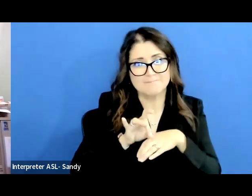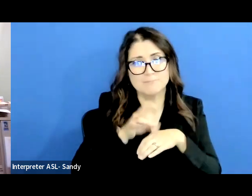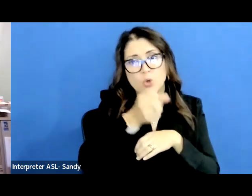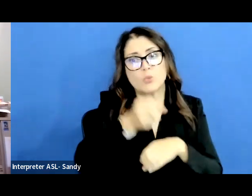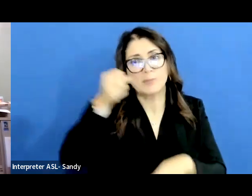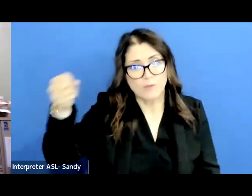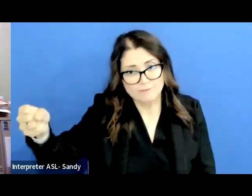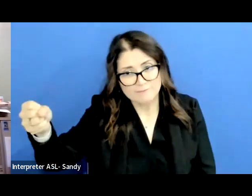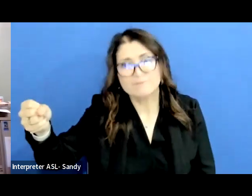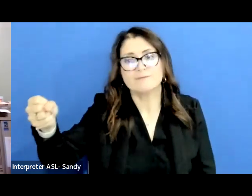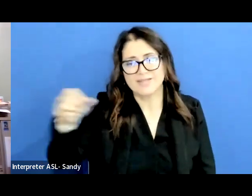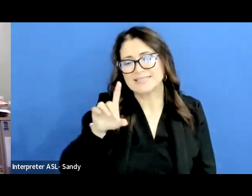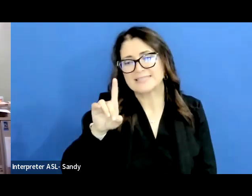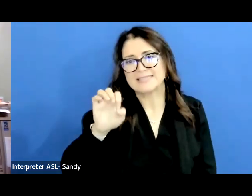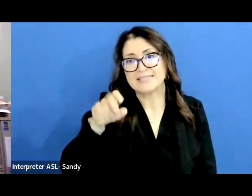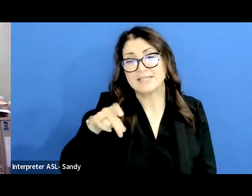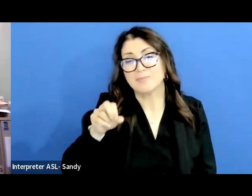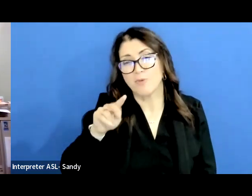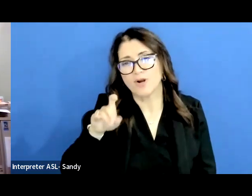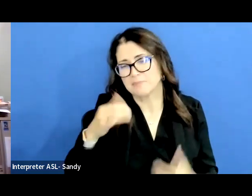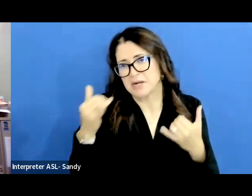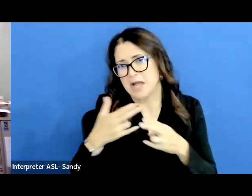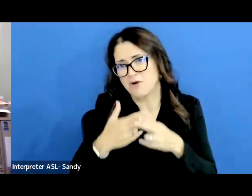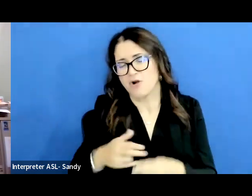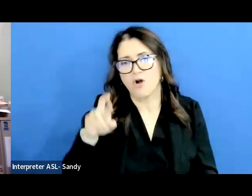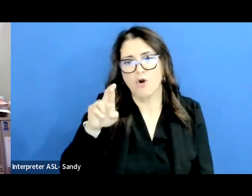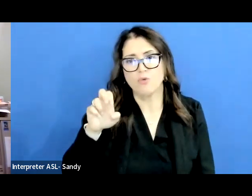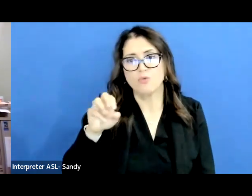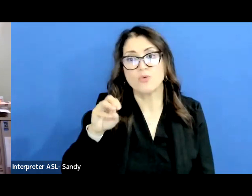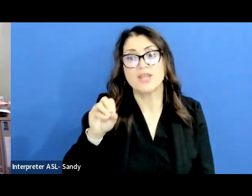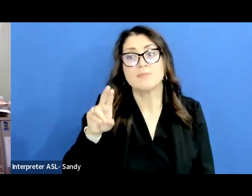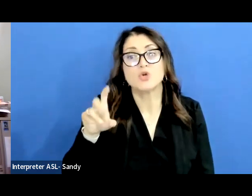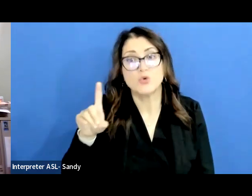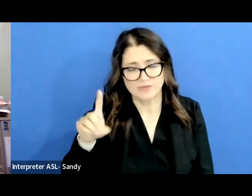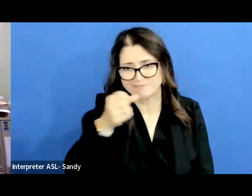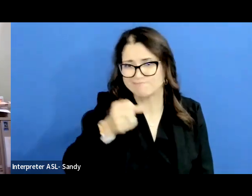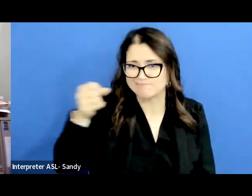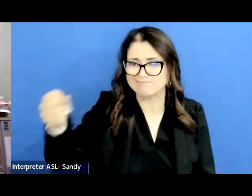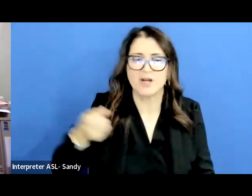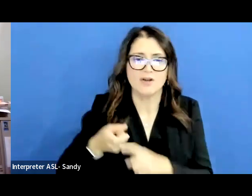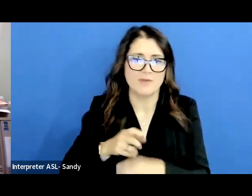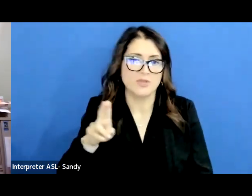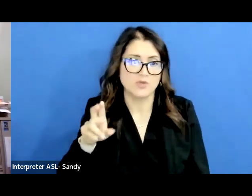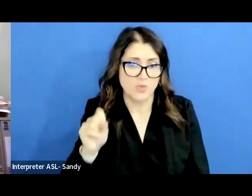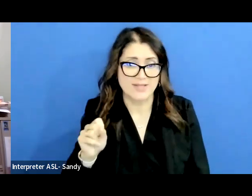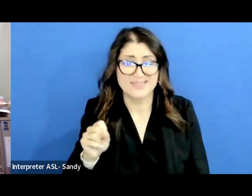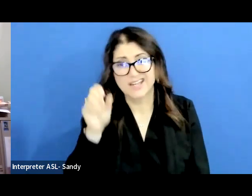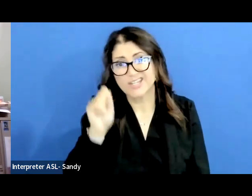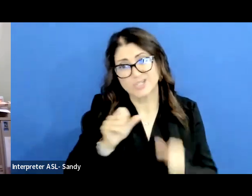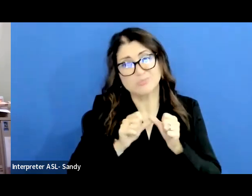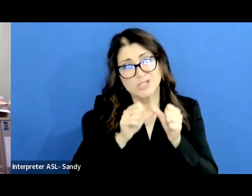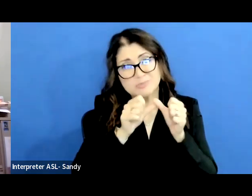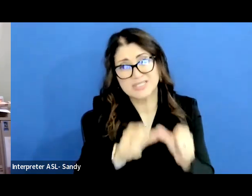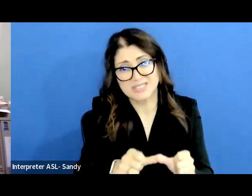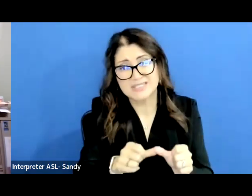from the US. And if a farm worker is removed in this way, it may permanently affect their ability to